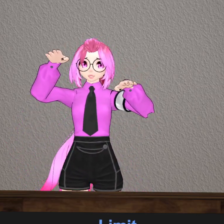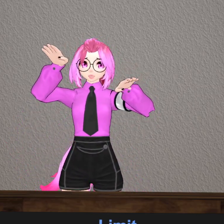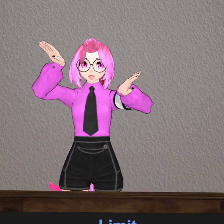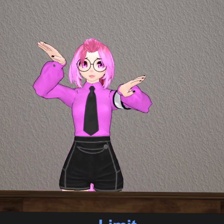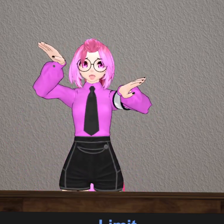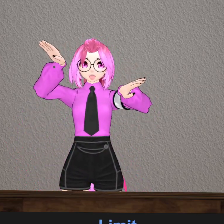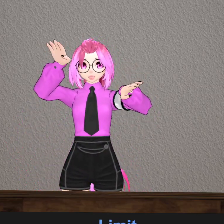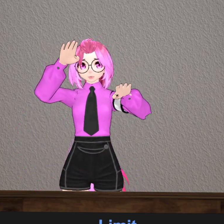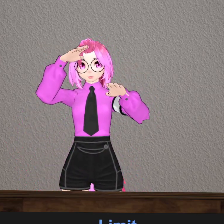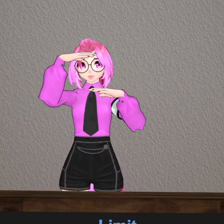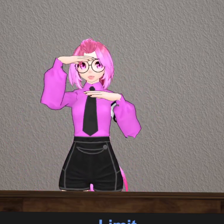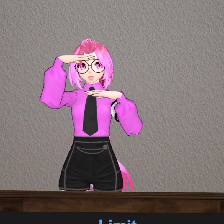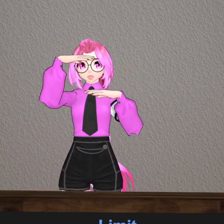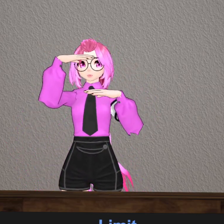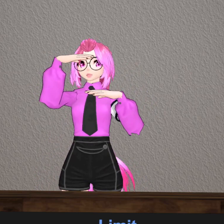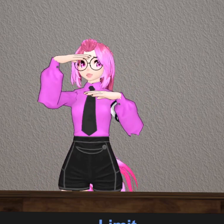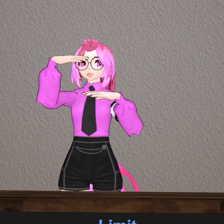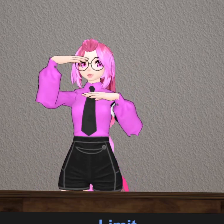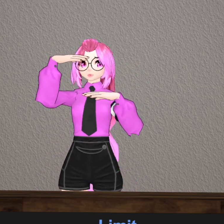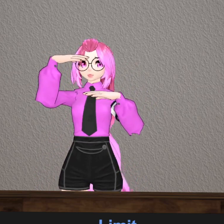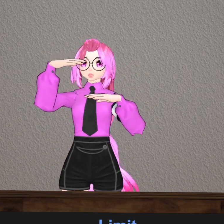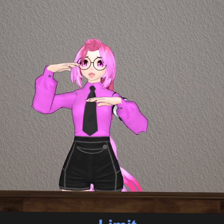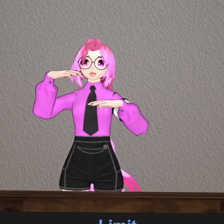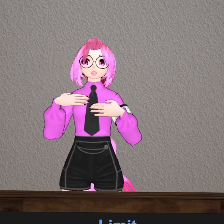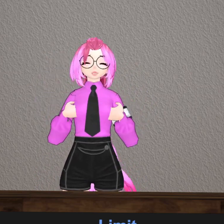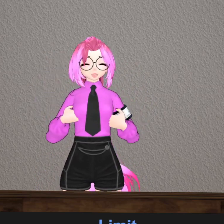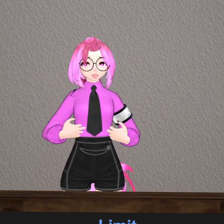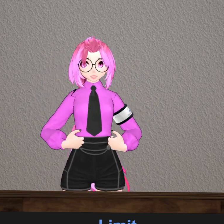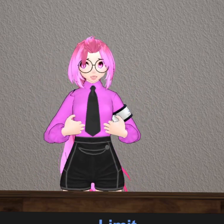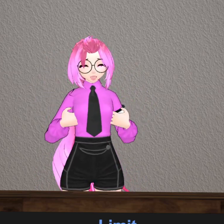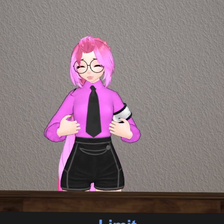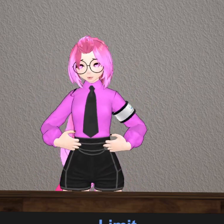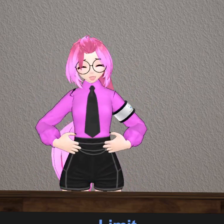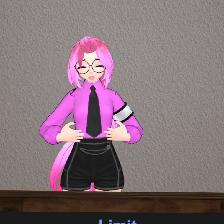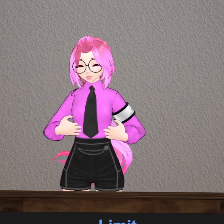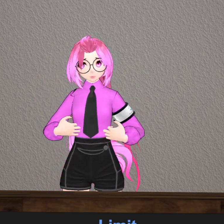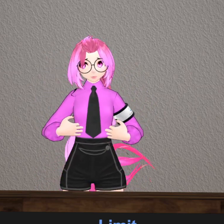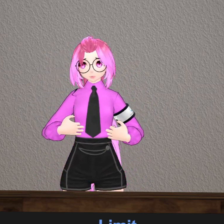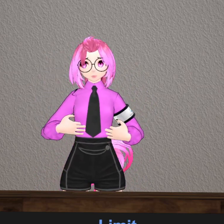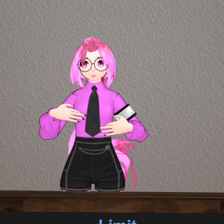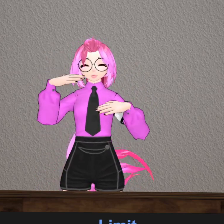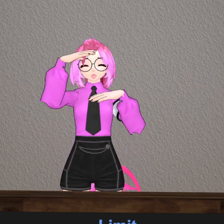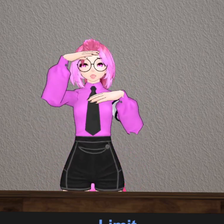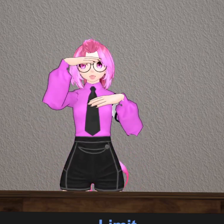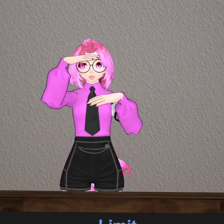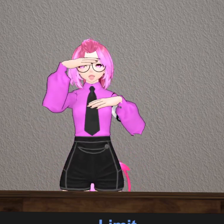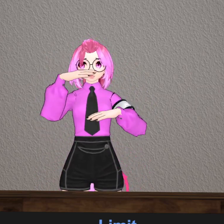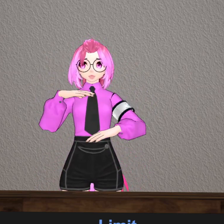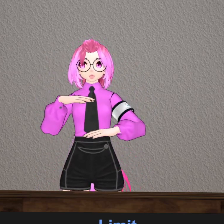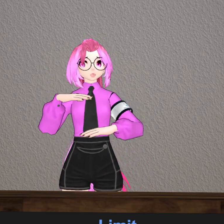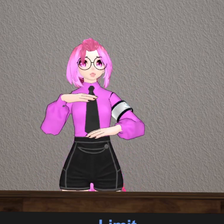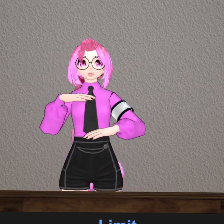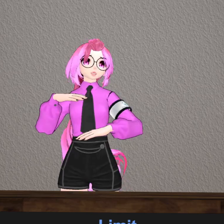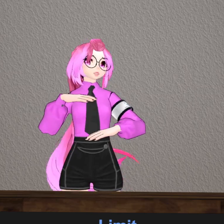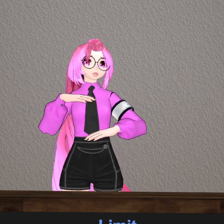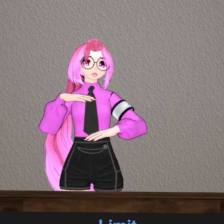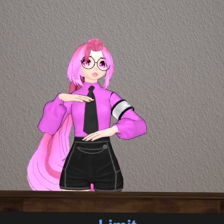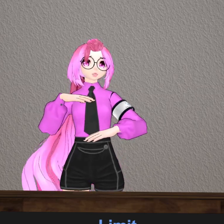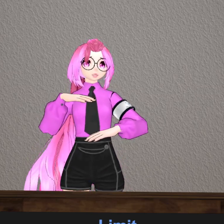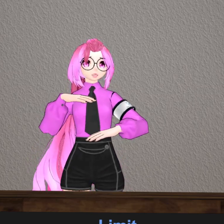starting out and going in, and we're not actually touching my body. So it's either up here or it's down here, that doesn't